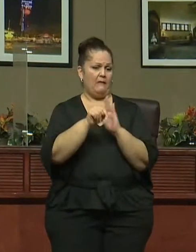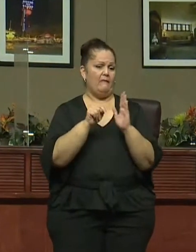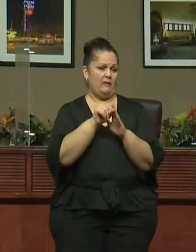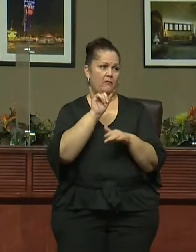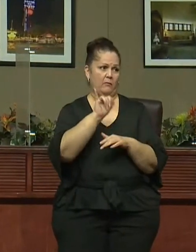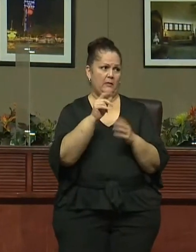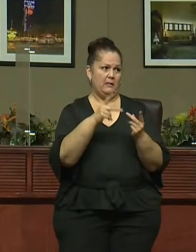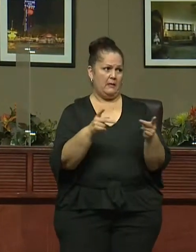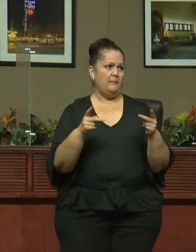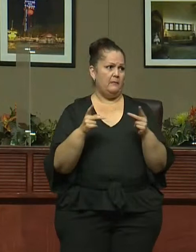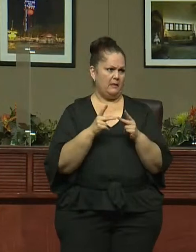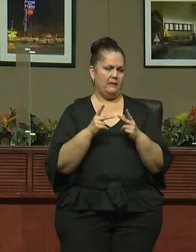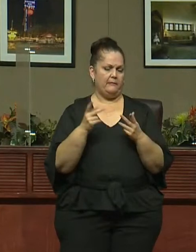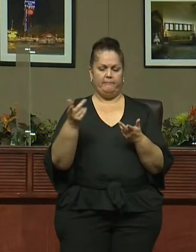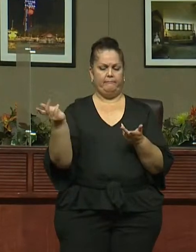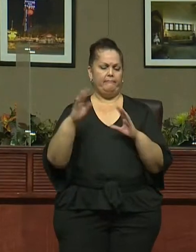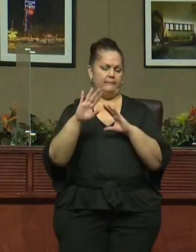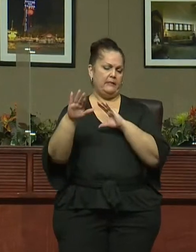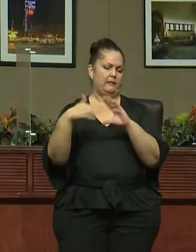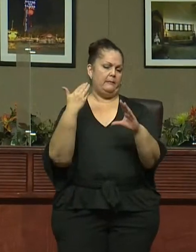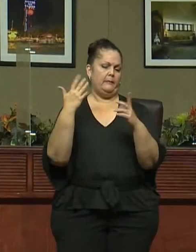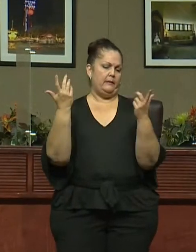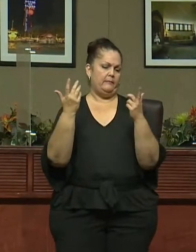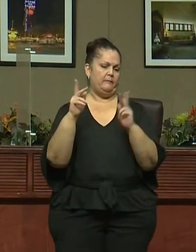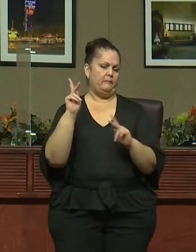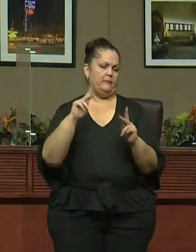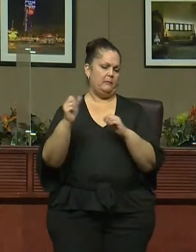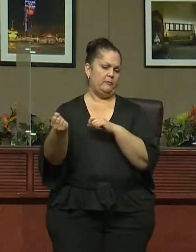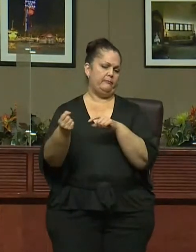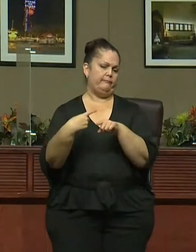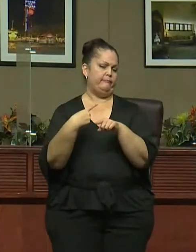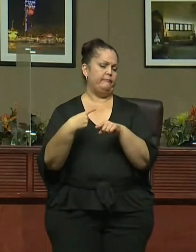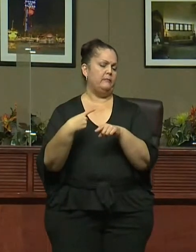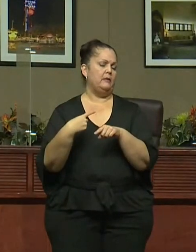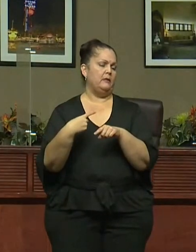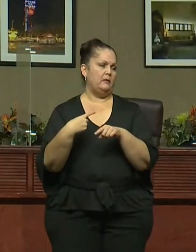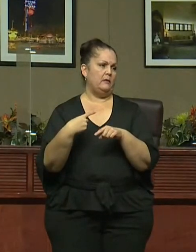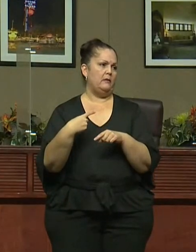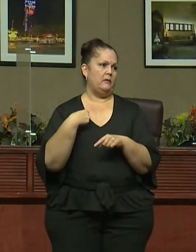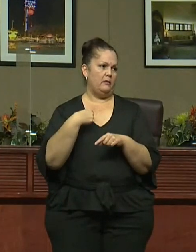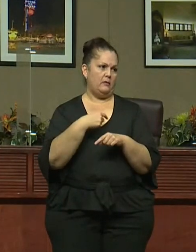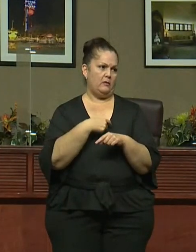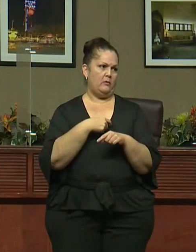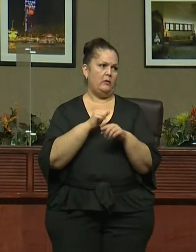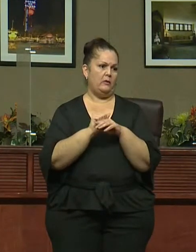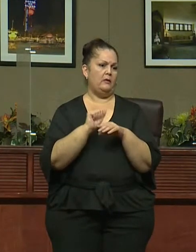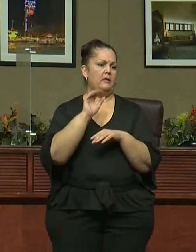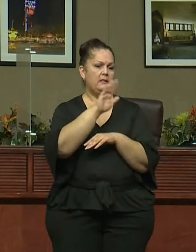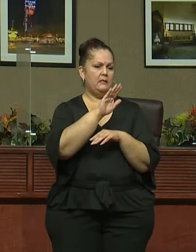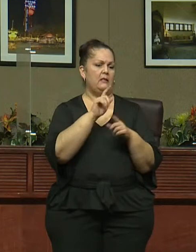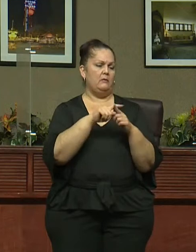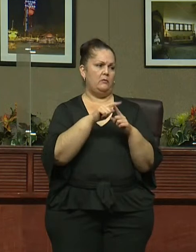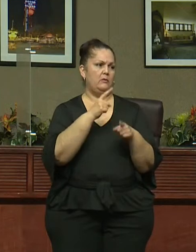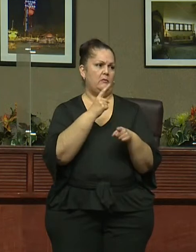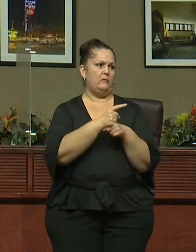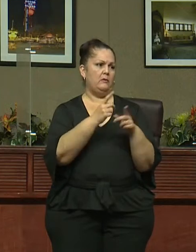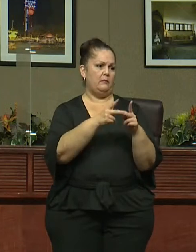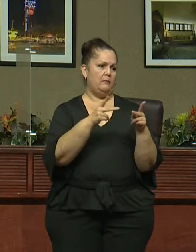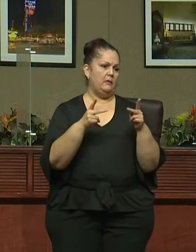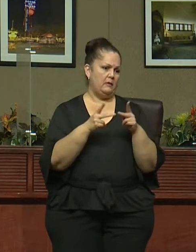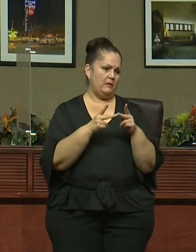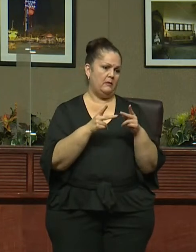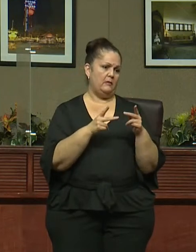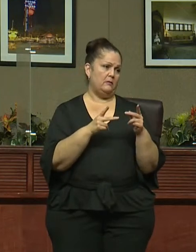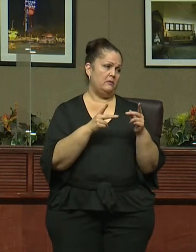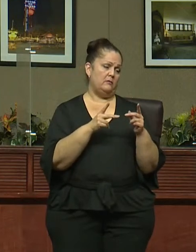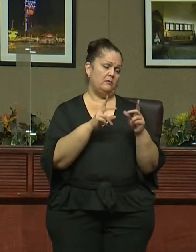place through emails that the population send us, and we have forwarded those videos to the right authorities to do what